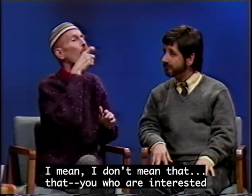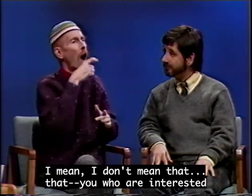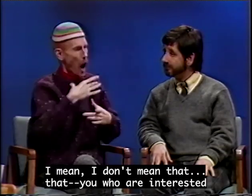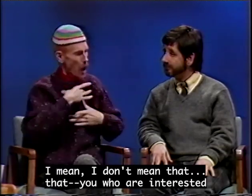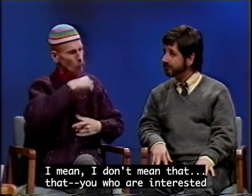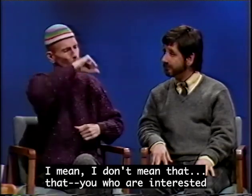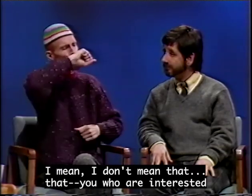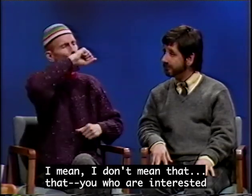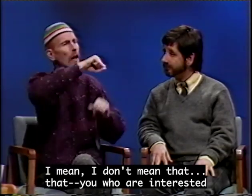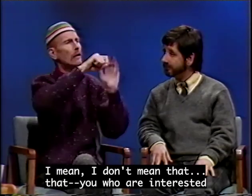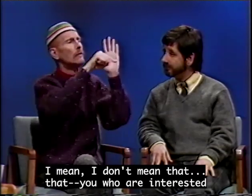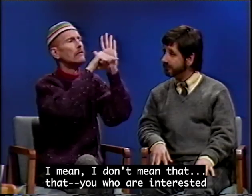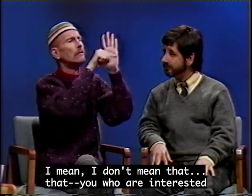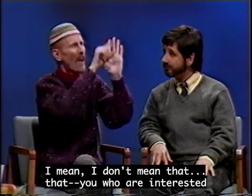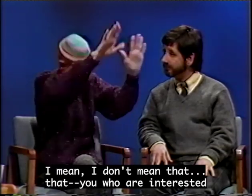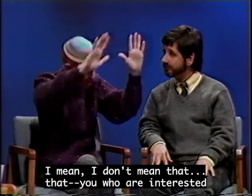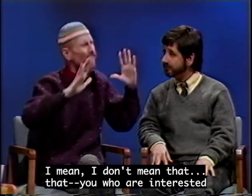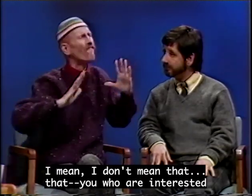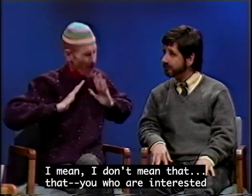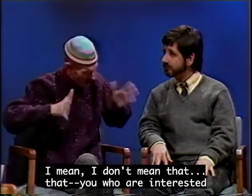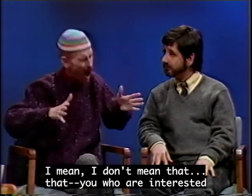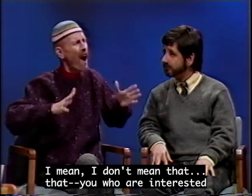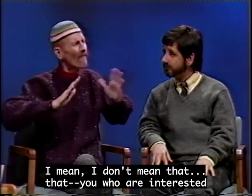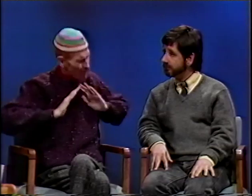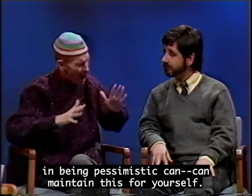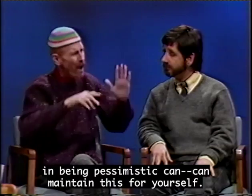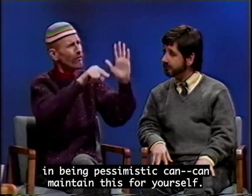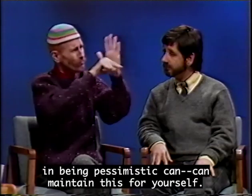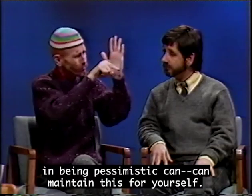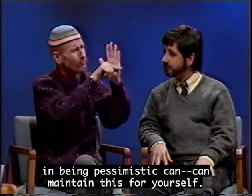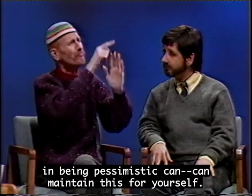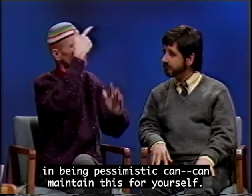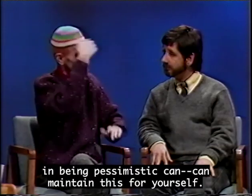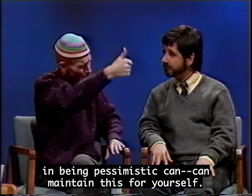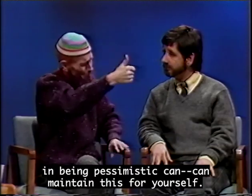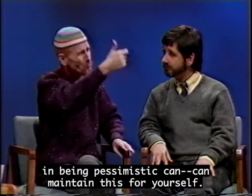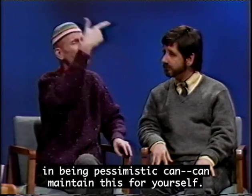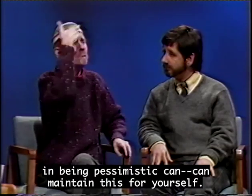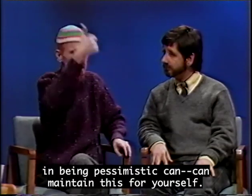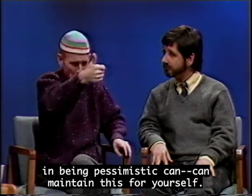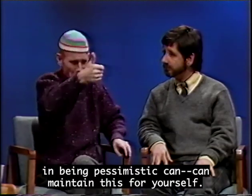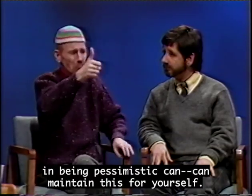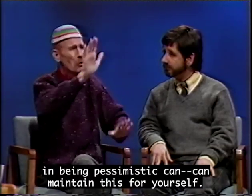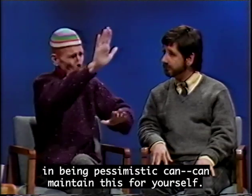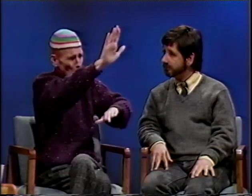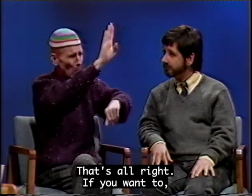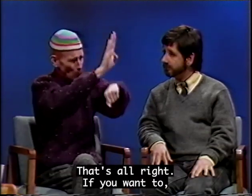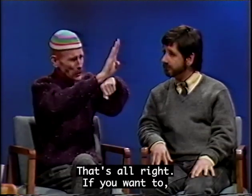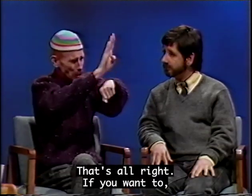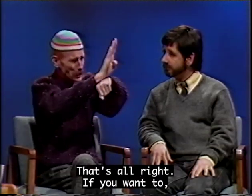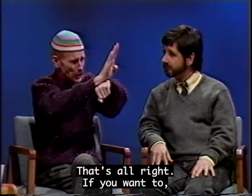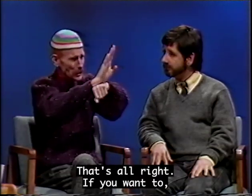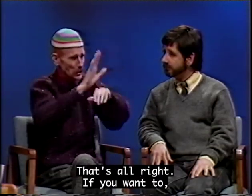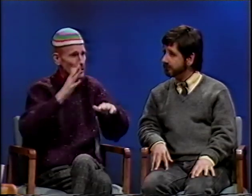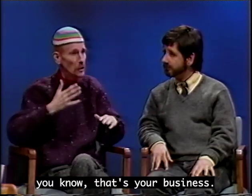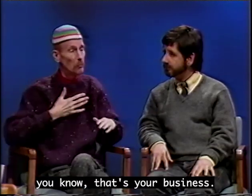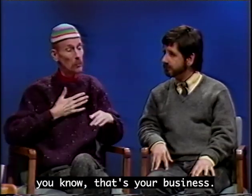don't mean that you who are interested in being pessimistic can maintain this for yourself. That's all right. If you want to, you know, that's